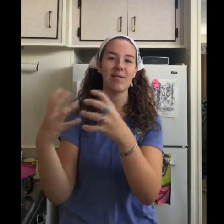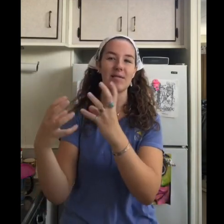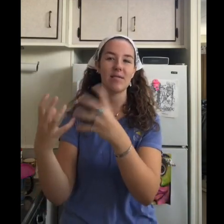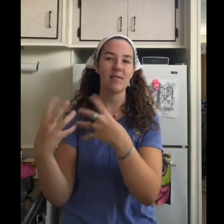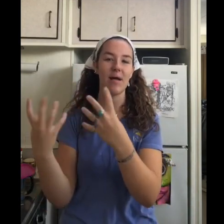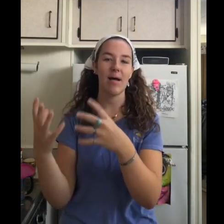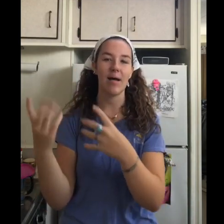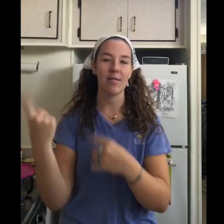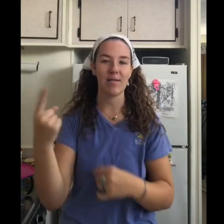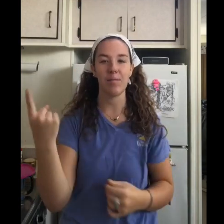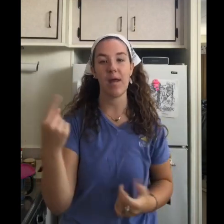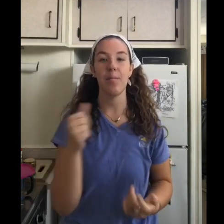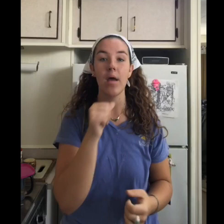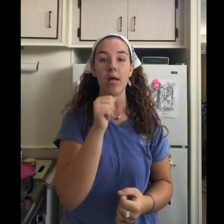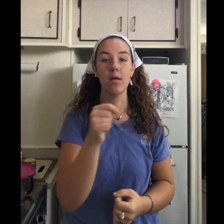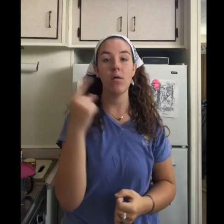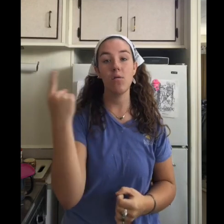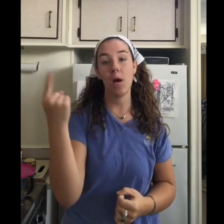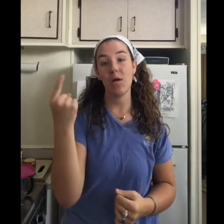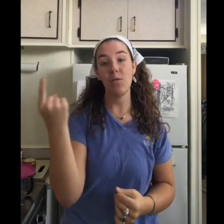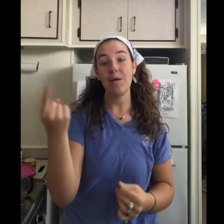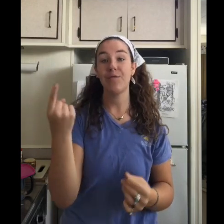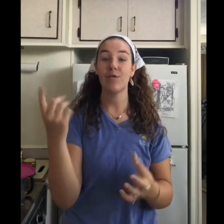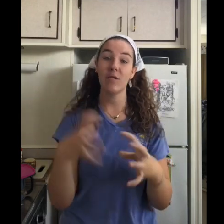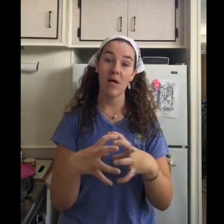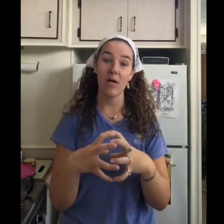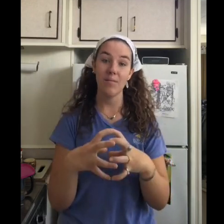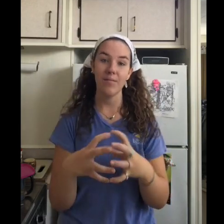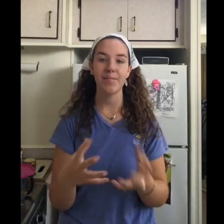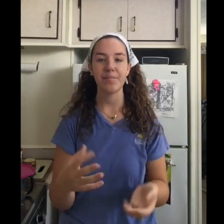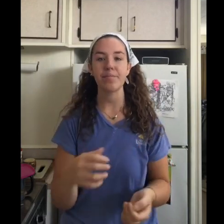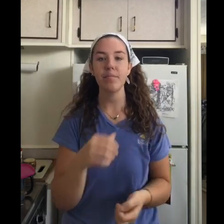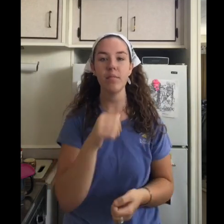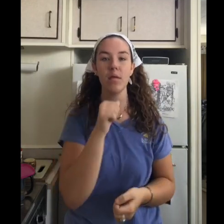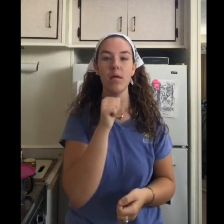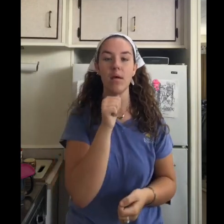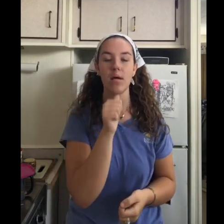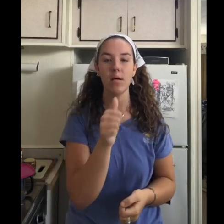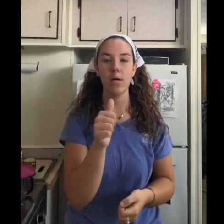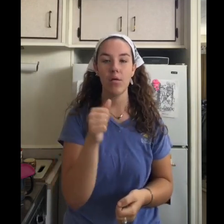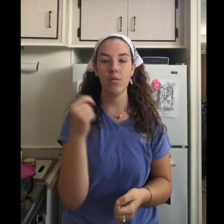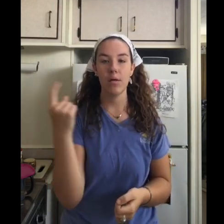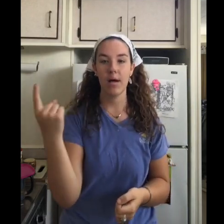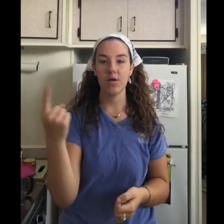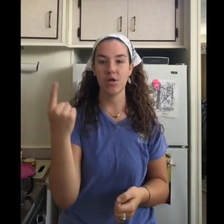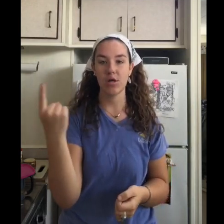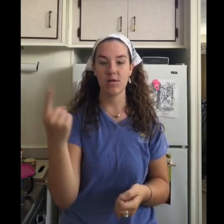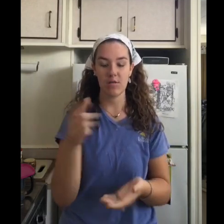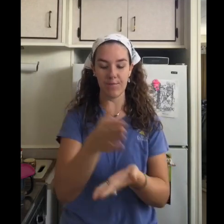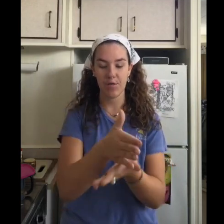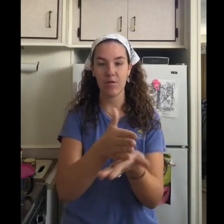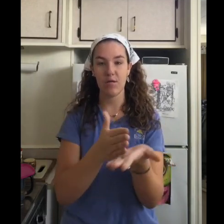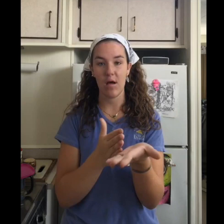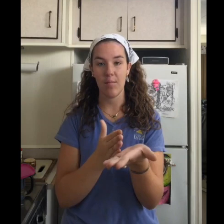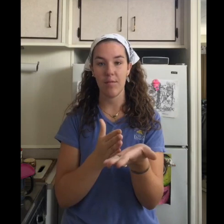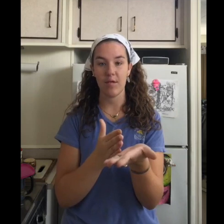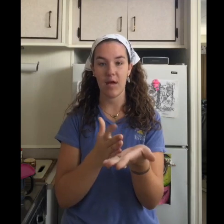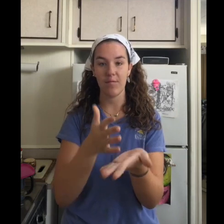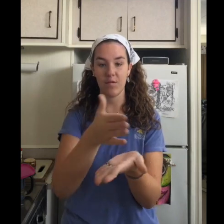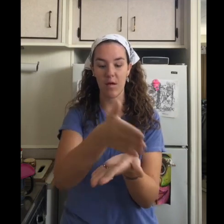it's the same sign. No, not only for some. No, not just for some. The sign for some